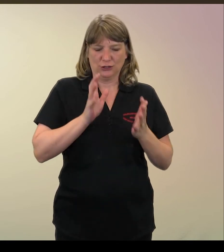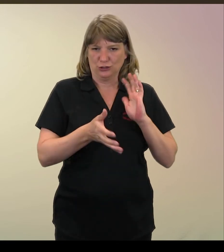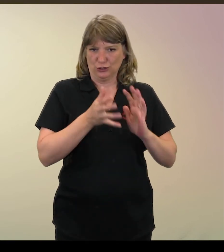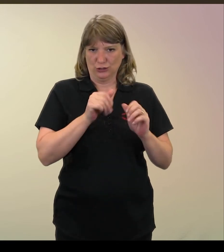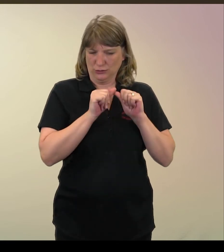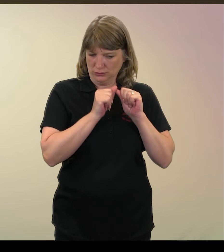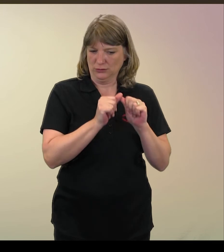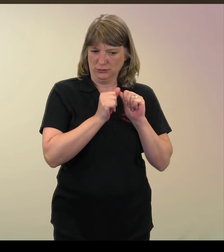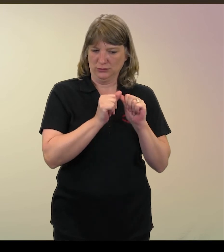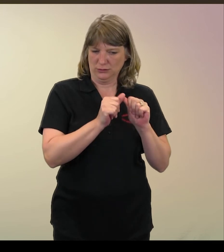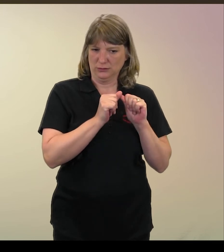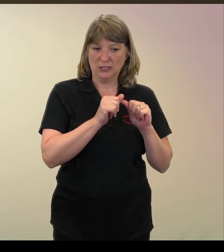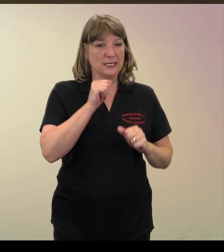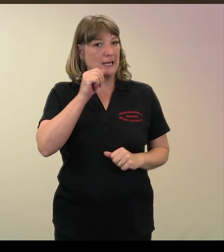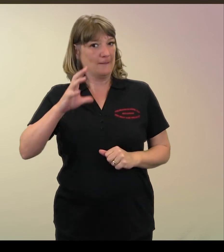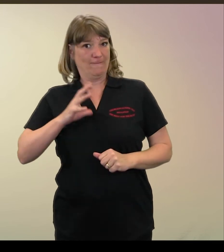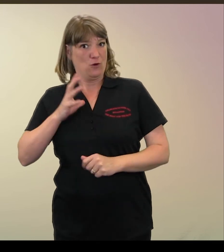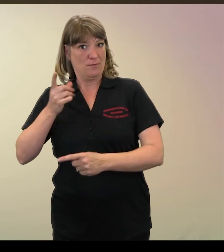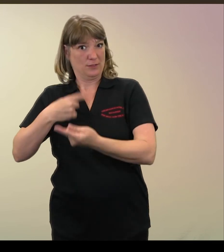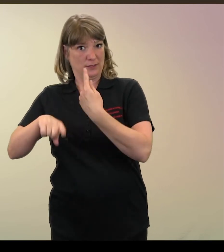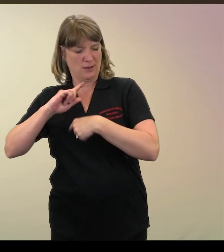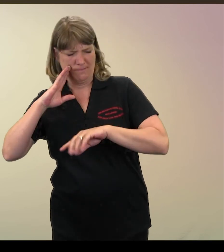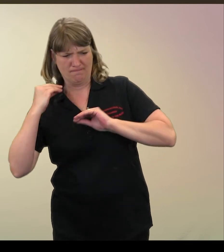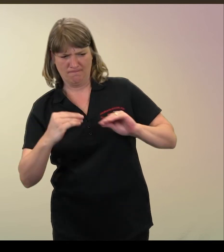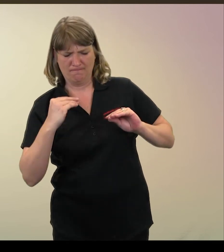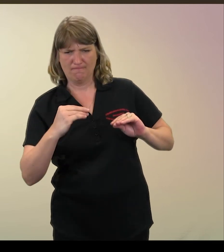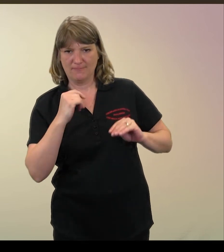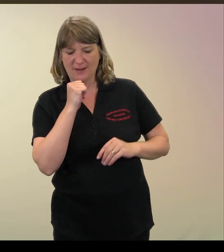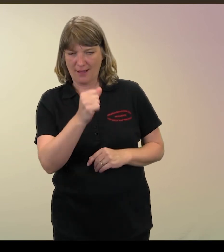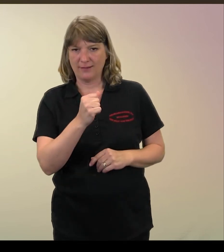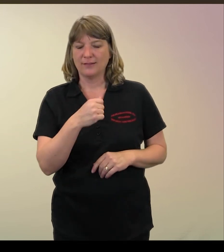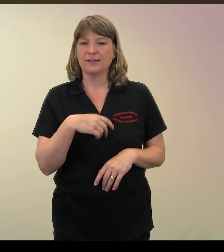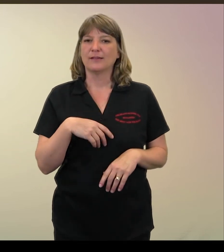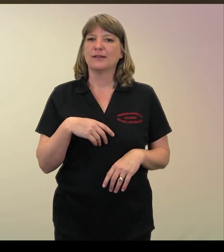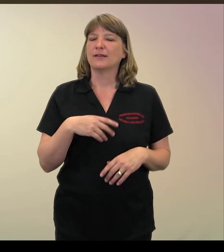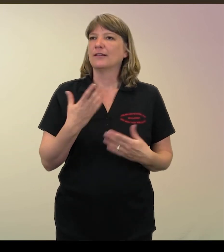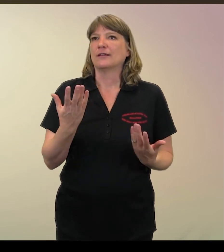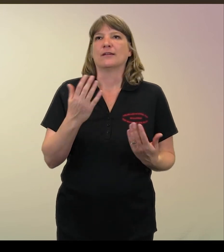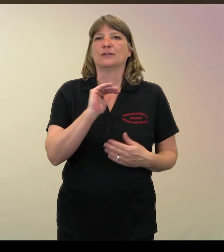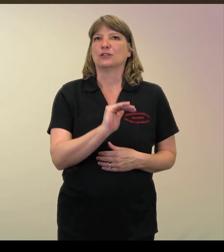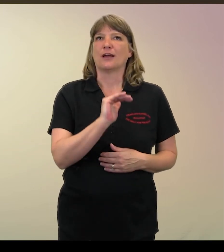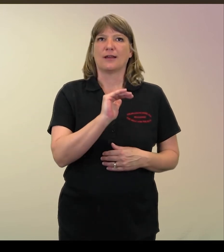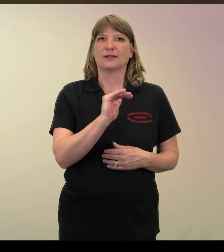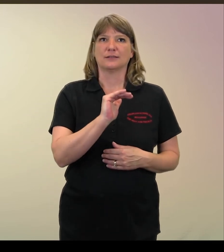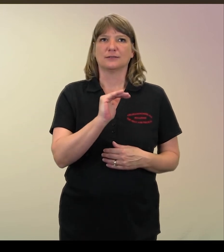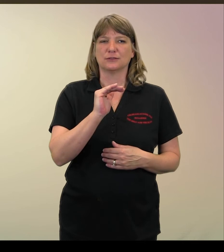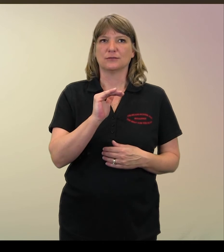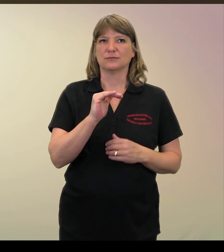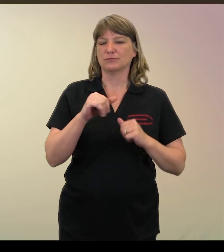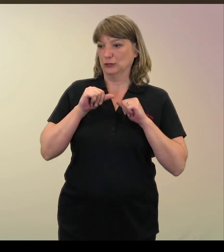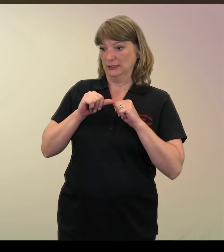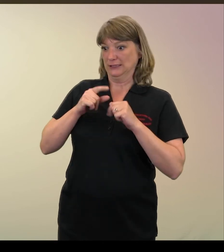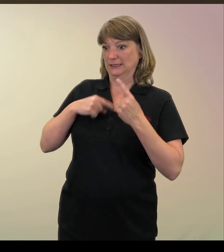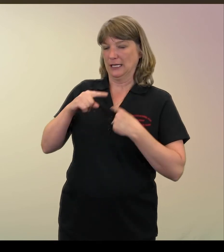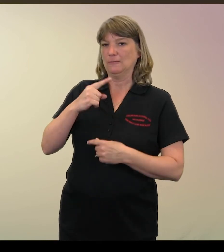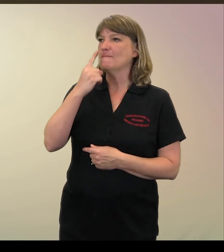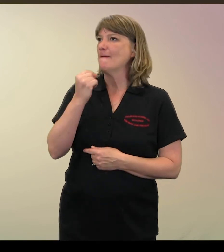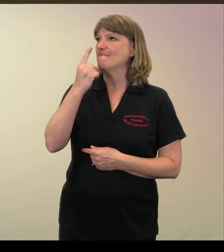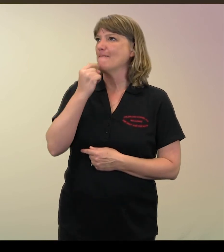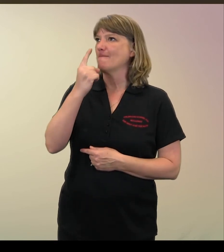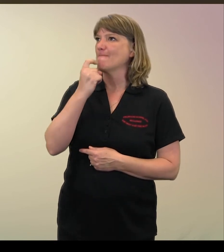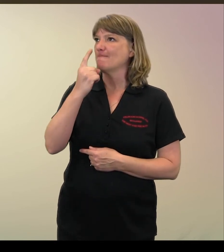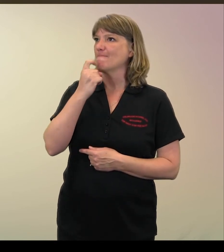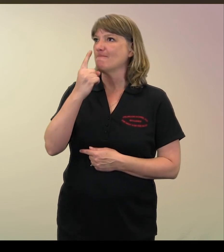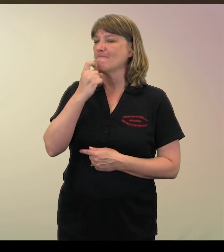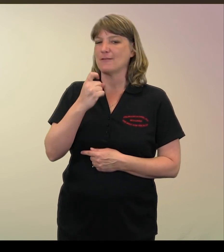particular gesture, even though it's not the formal sign that's being taught or used with the child. So a child who persists in signing